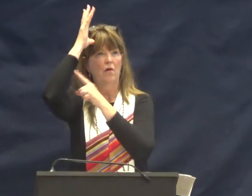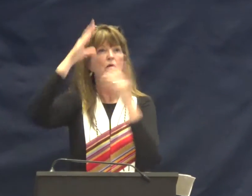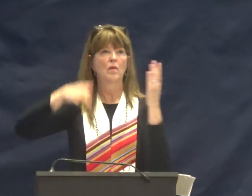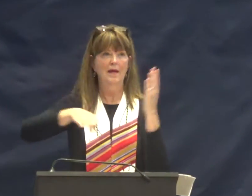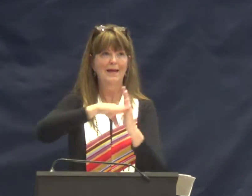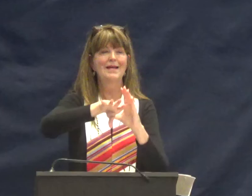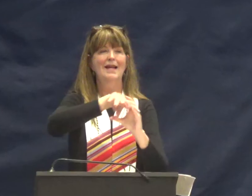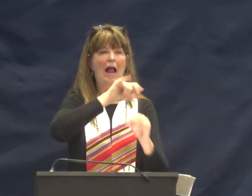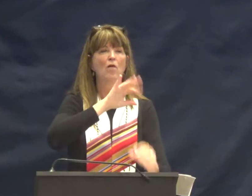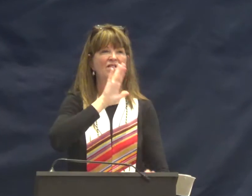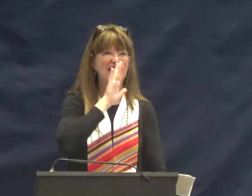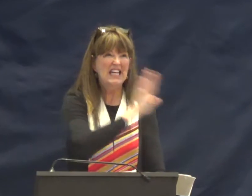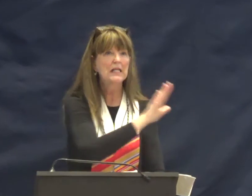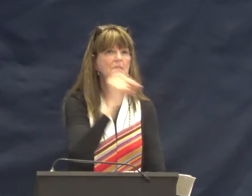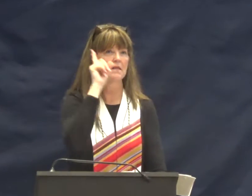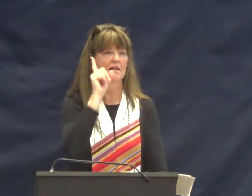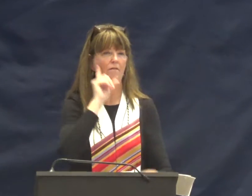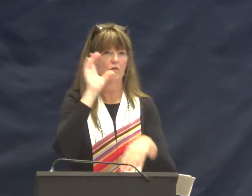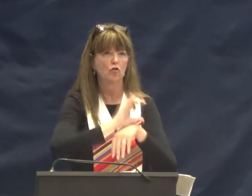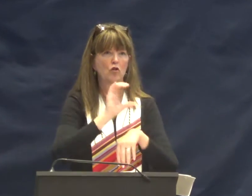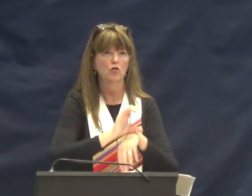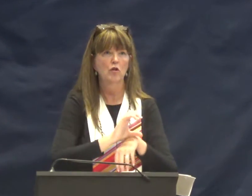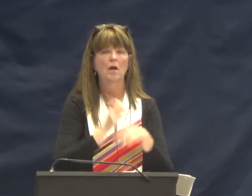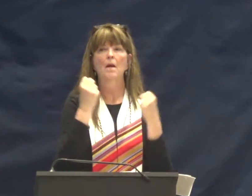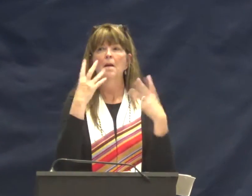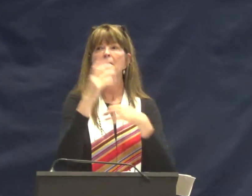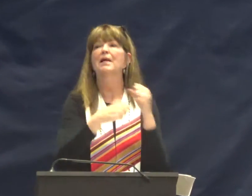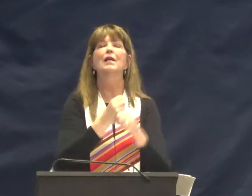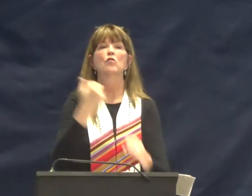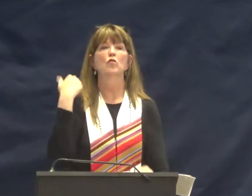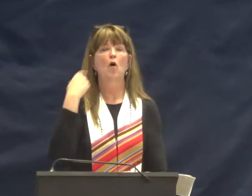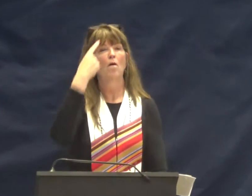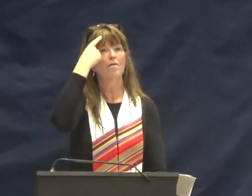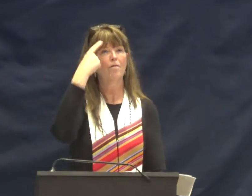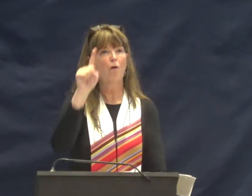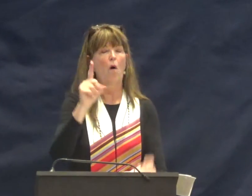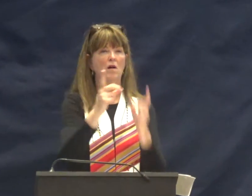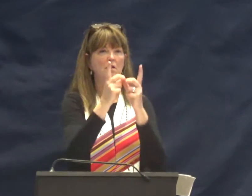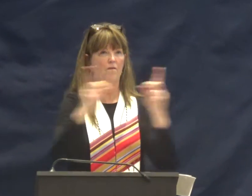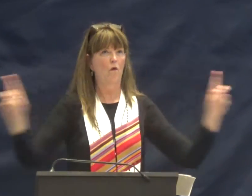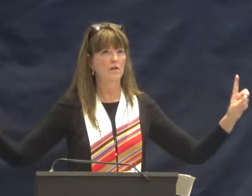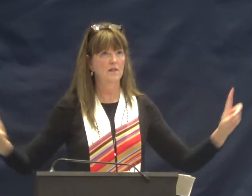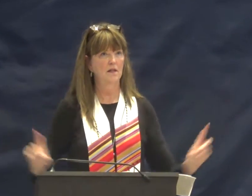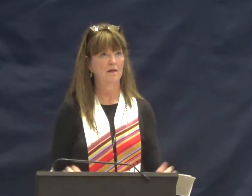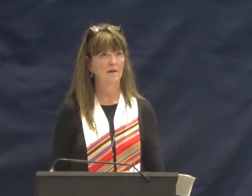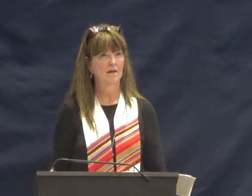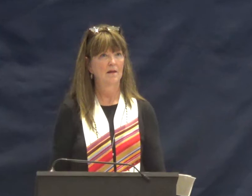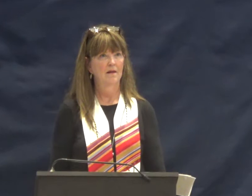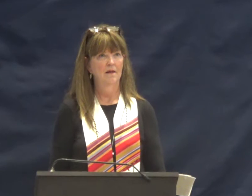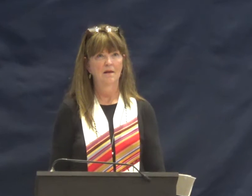My own father was kicked out of his deaf church many years ago because he divorced.